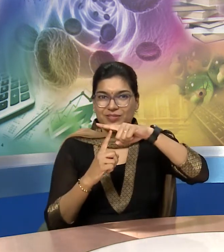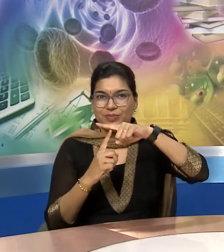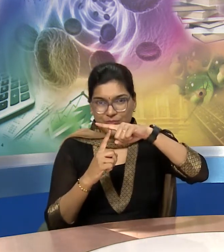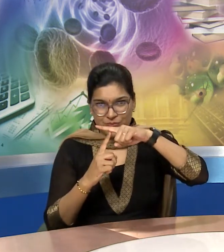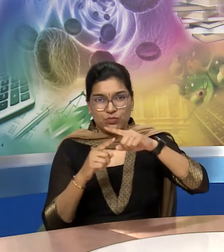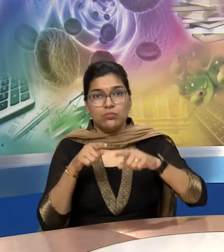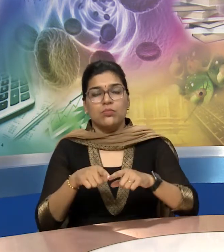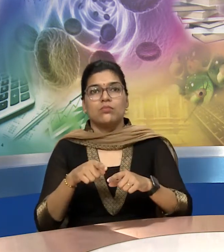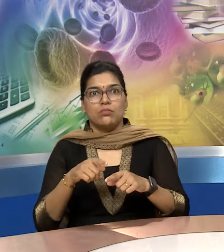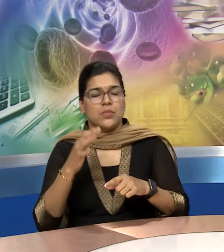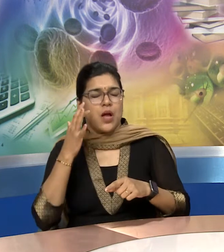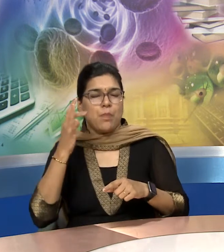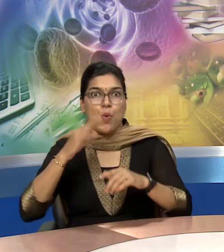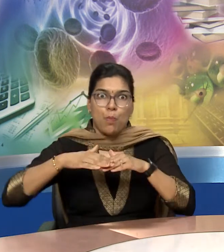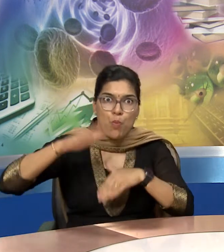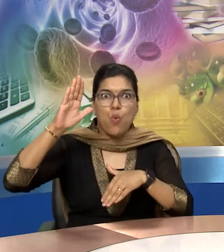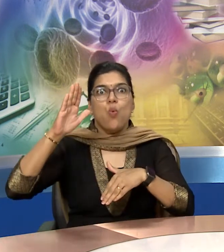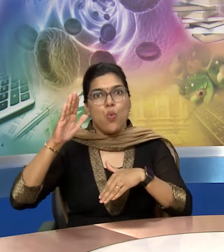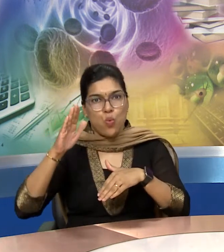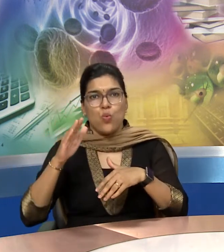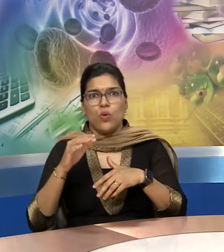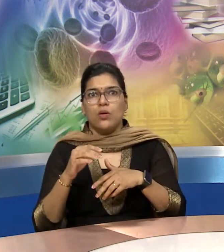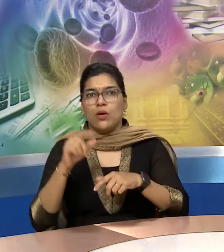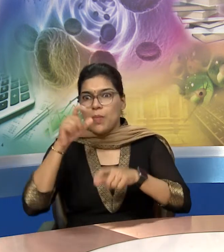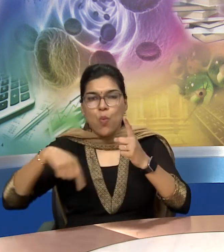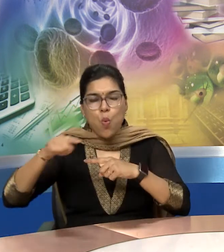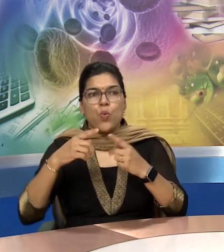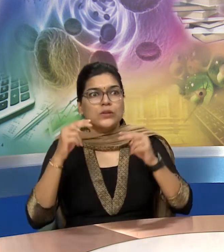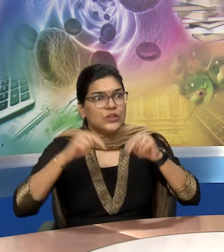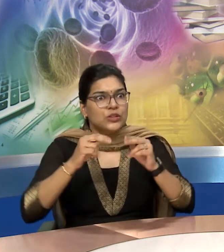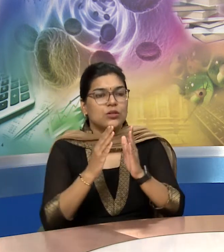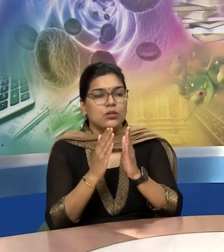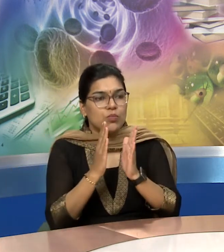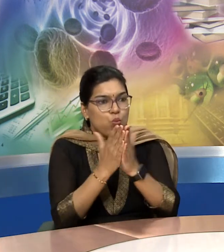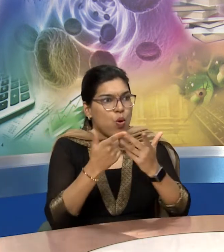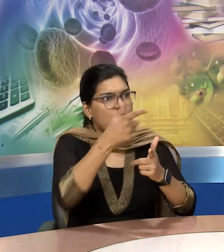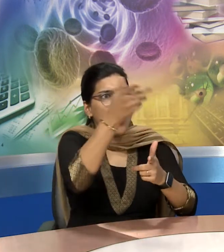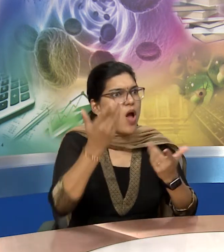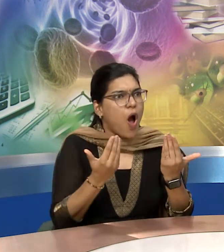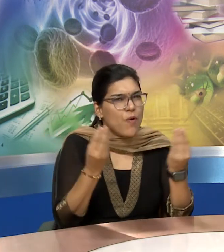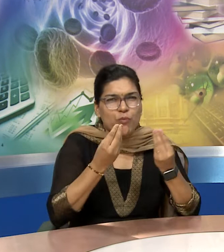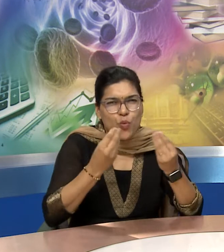library. And as we know that nowadays ICT is